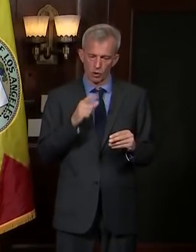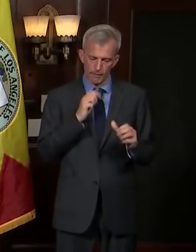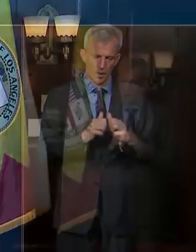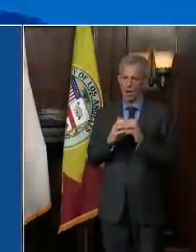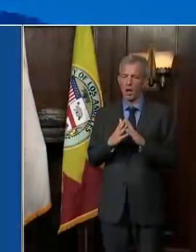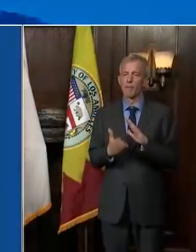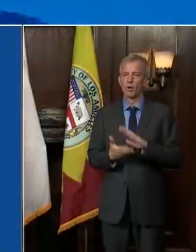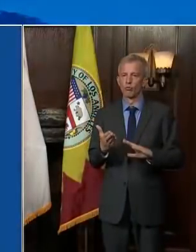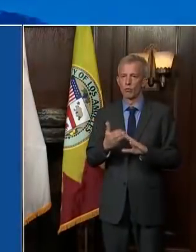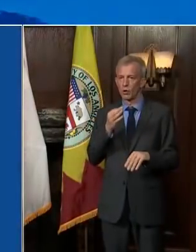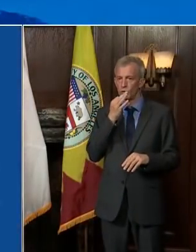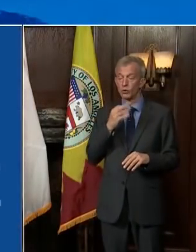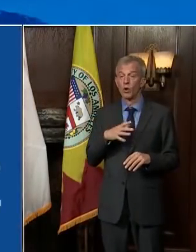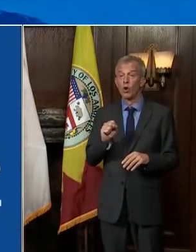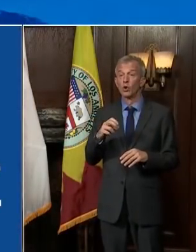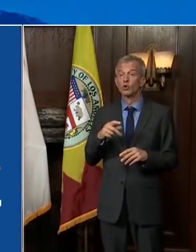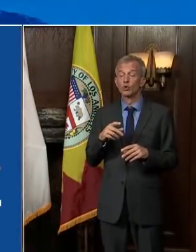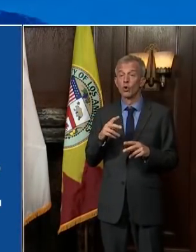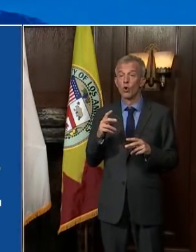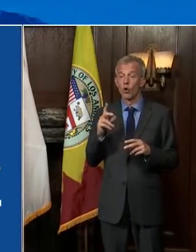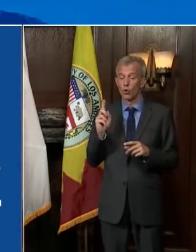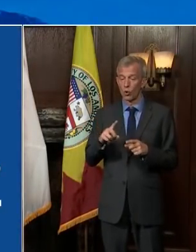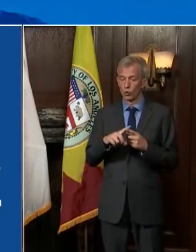plans, visit